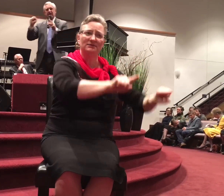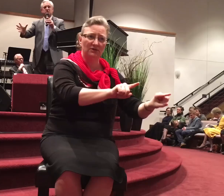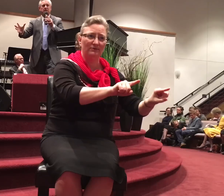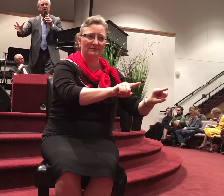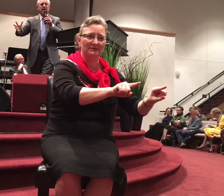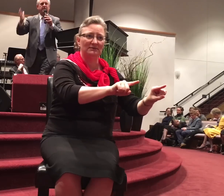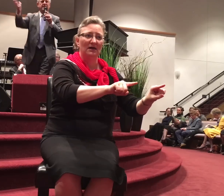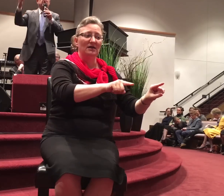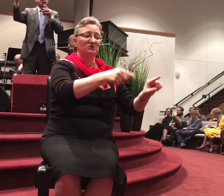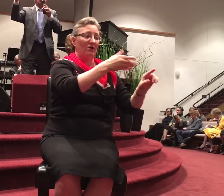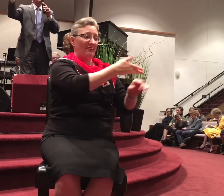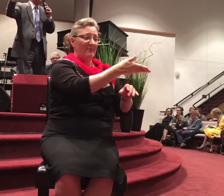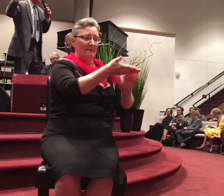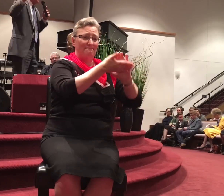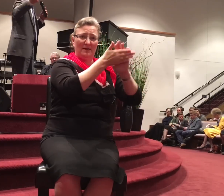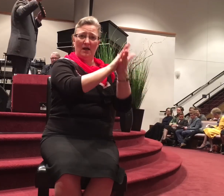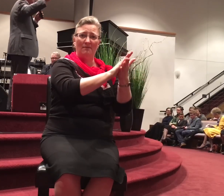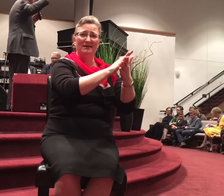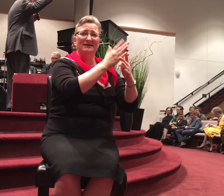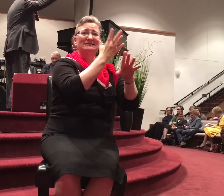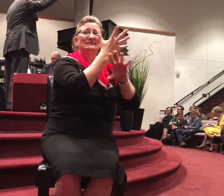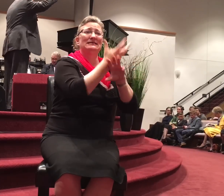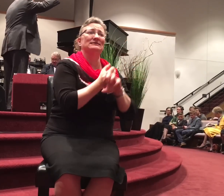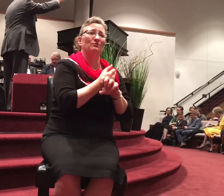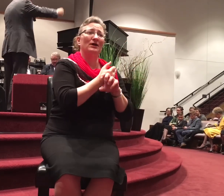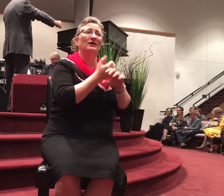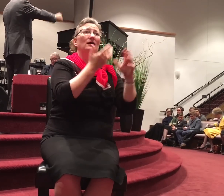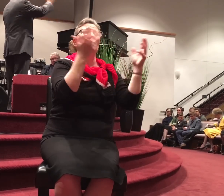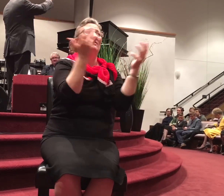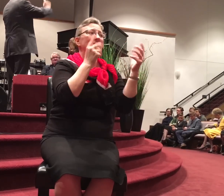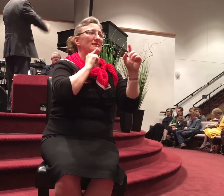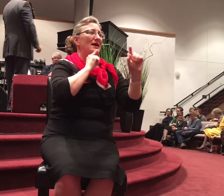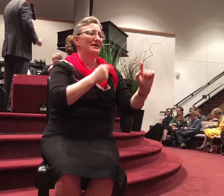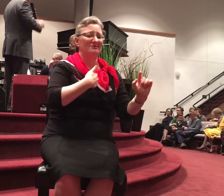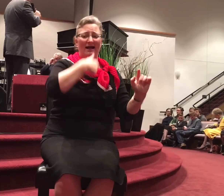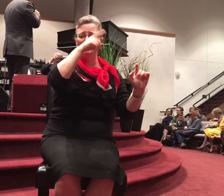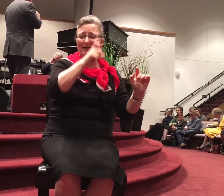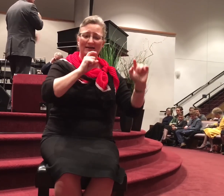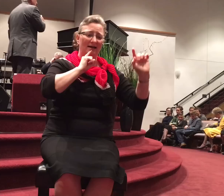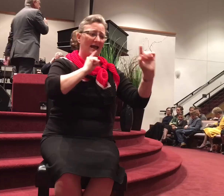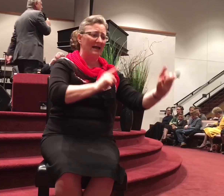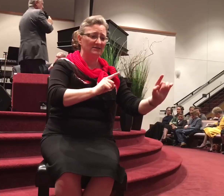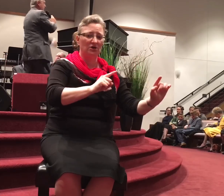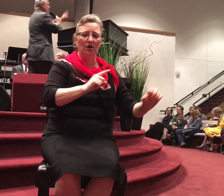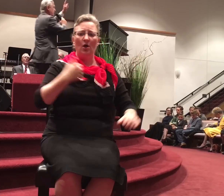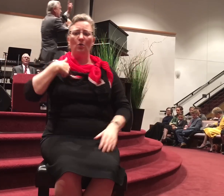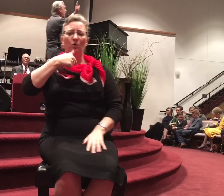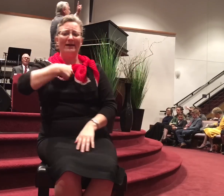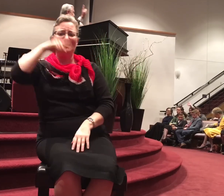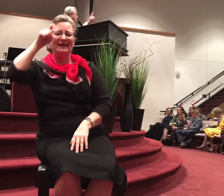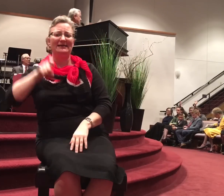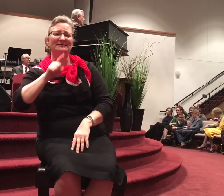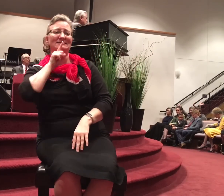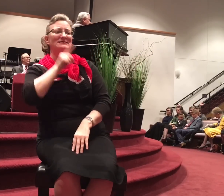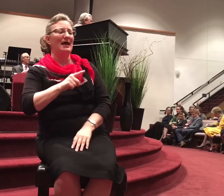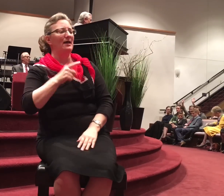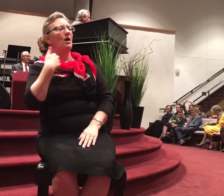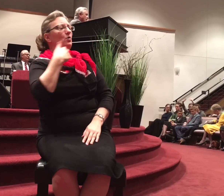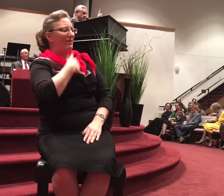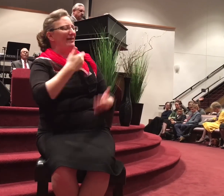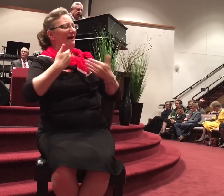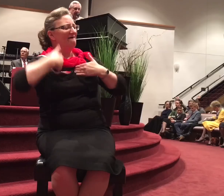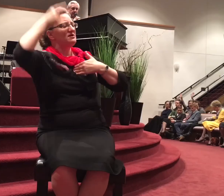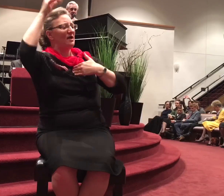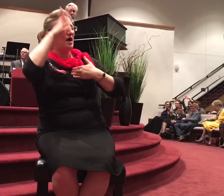get desperate and they say, what's the answer? I don't understand. And there needs to be a church that says, we have a God who can forgive